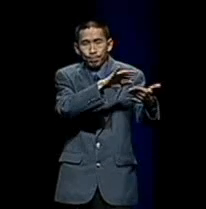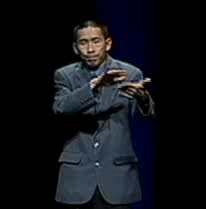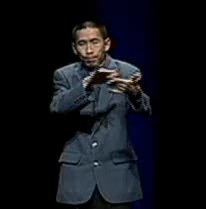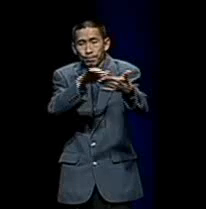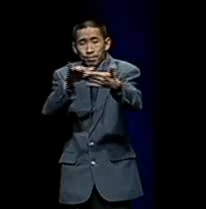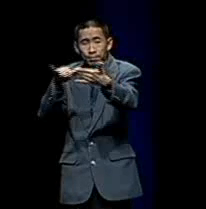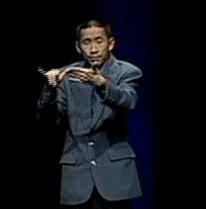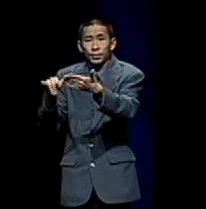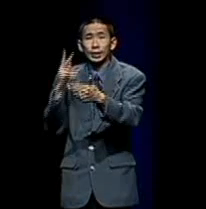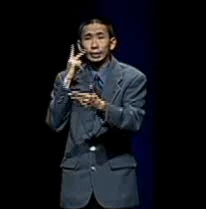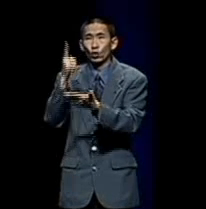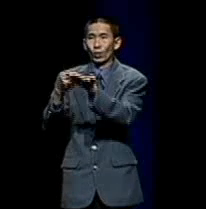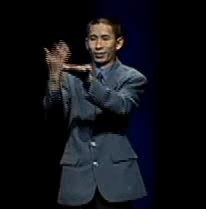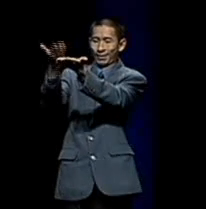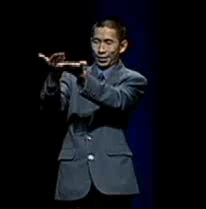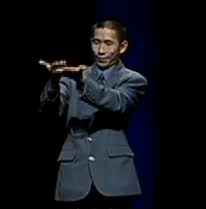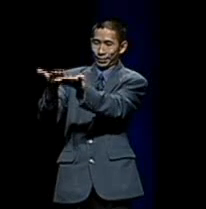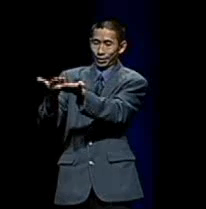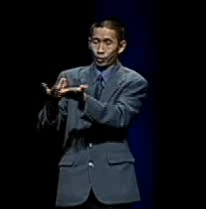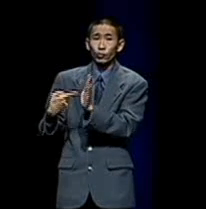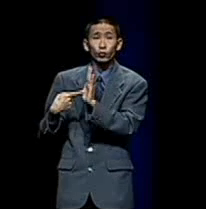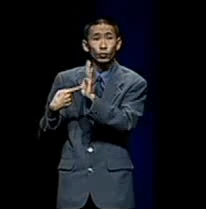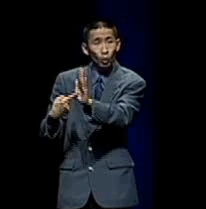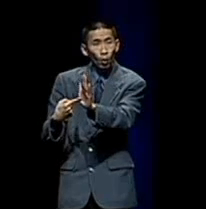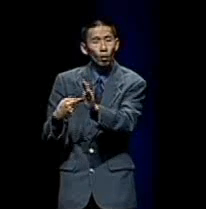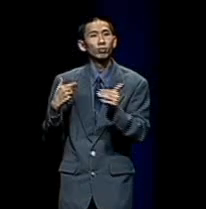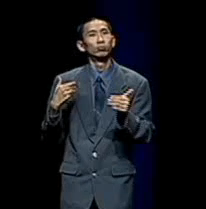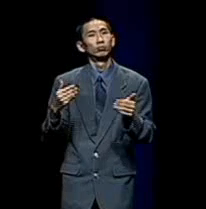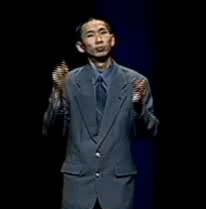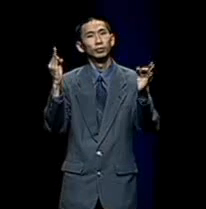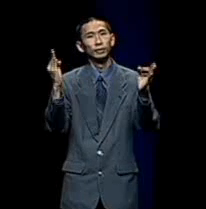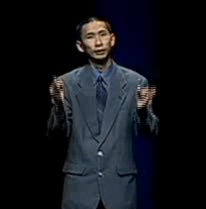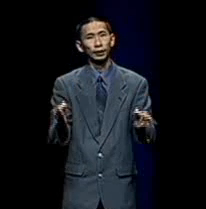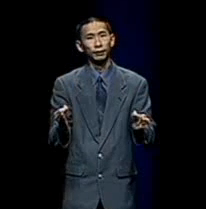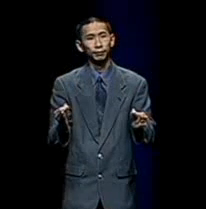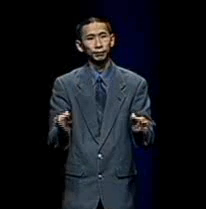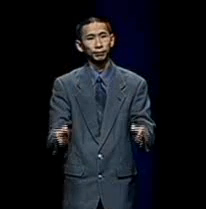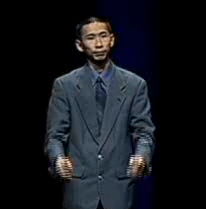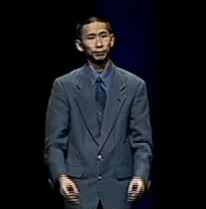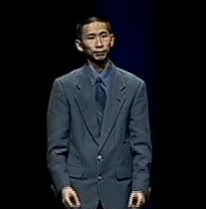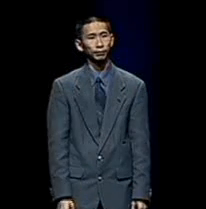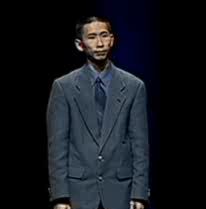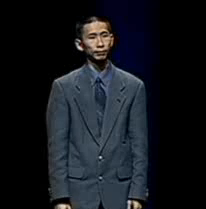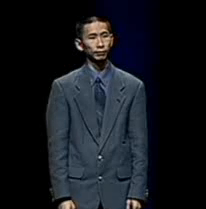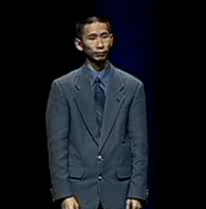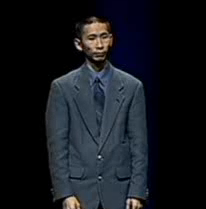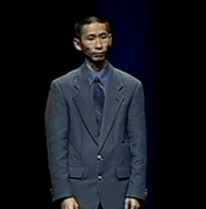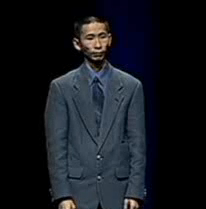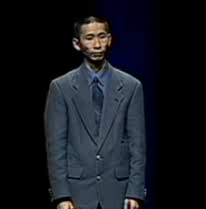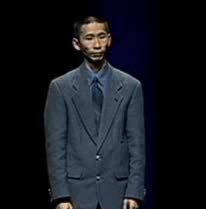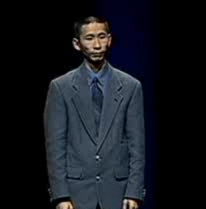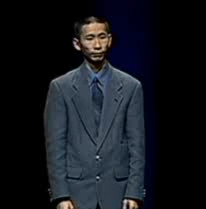the evidence, and make a decision based on that evidence and information.